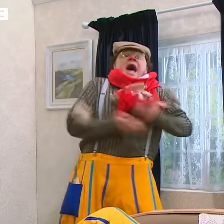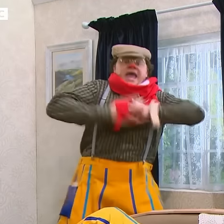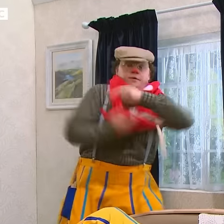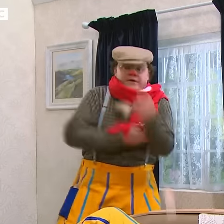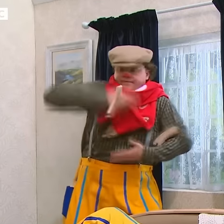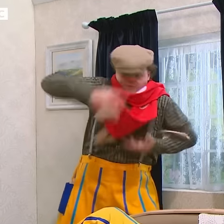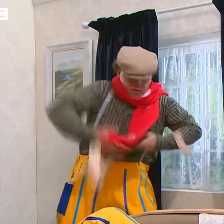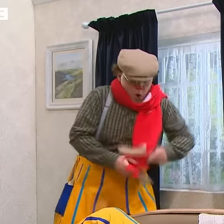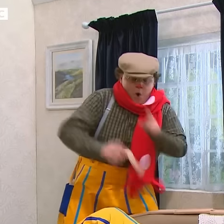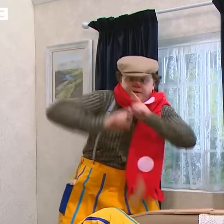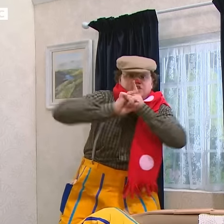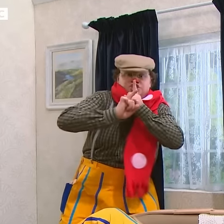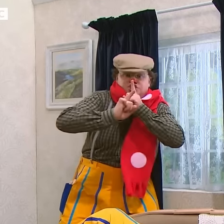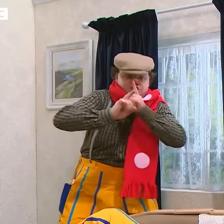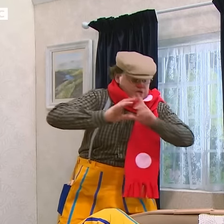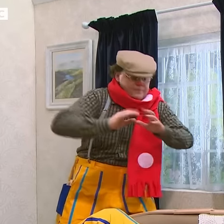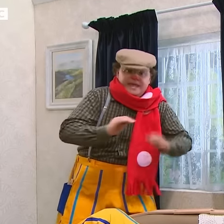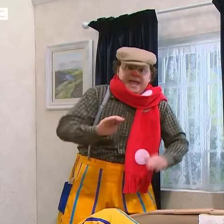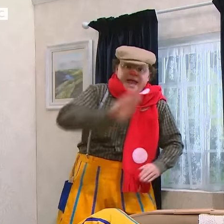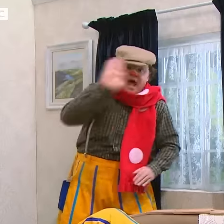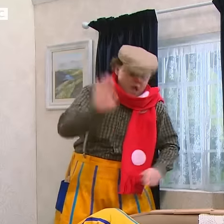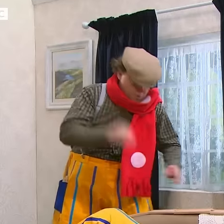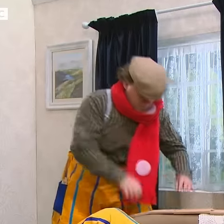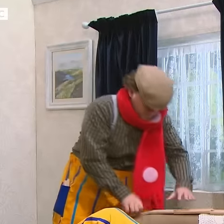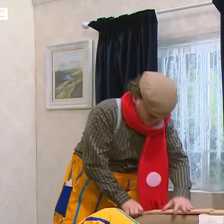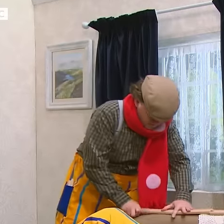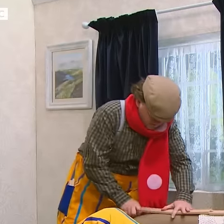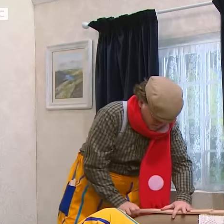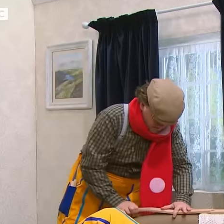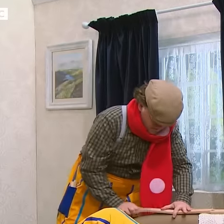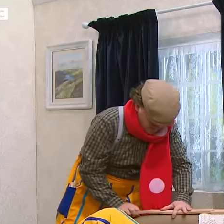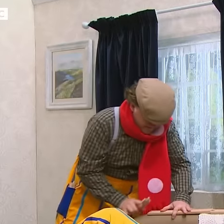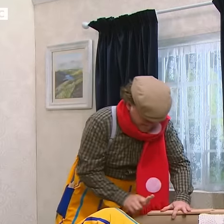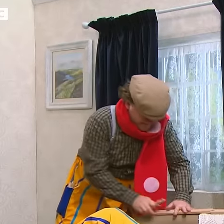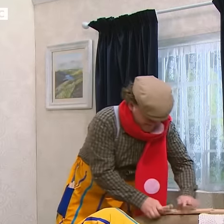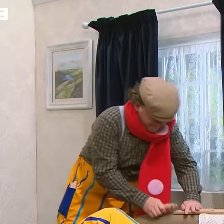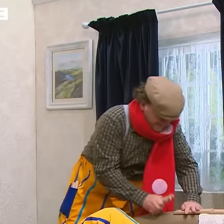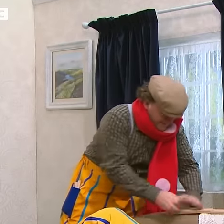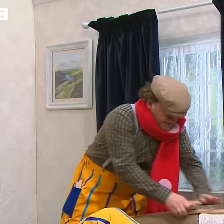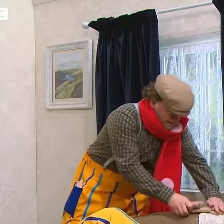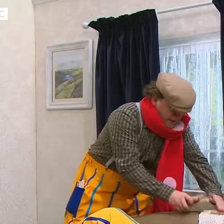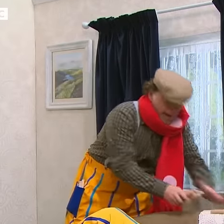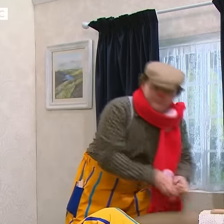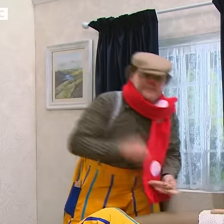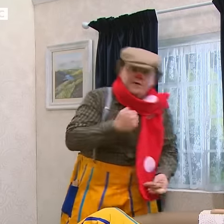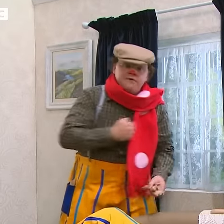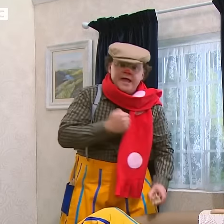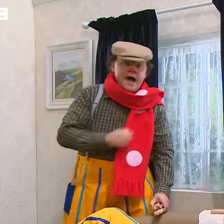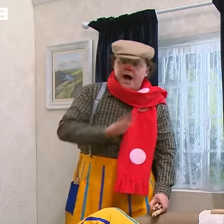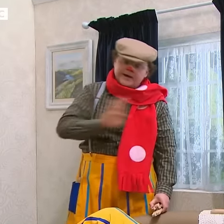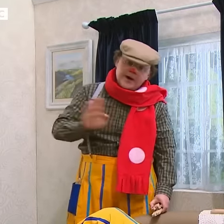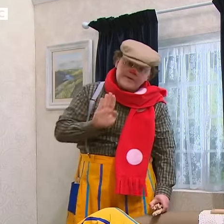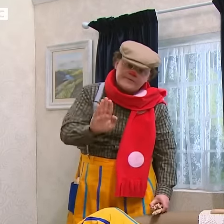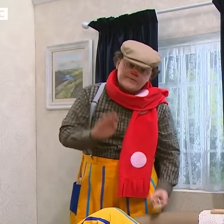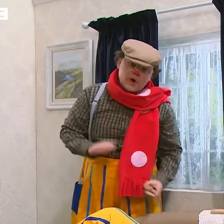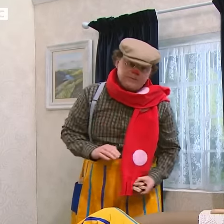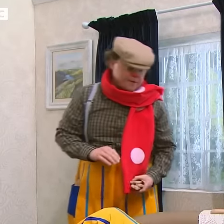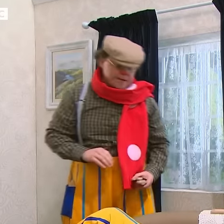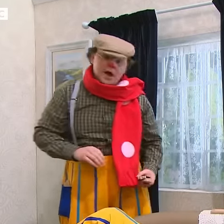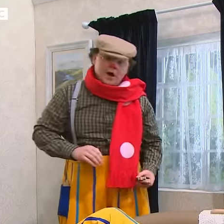Today! Oh, shh! Hello? That's Mr Tumble's train track. I'm sorry, I can't stop. I